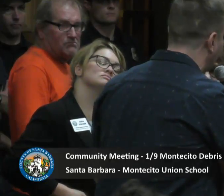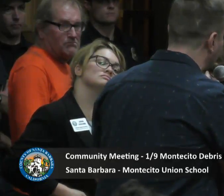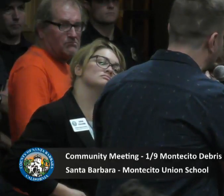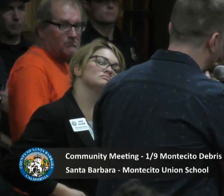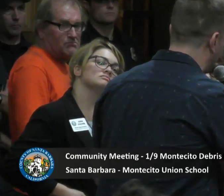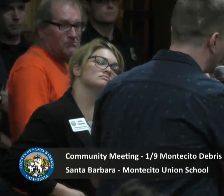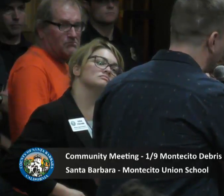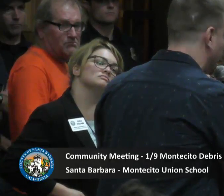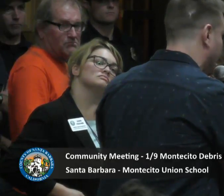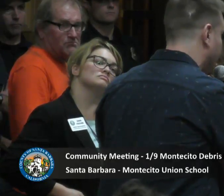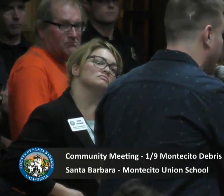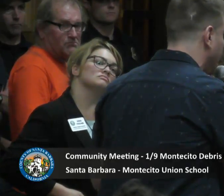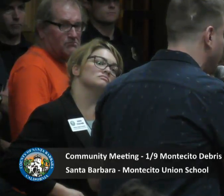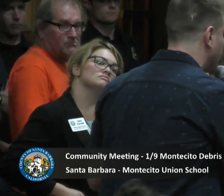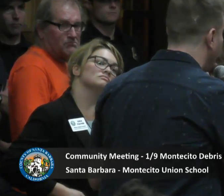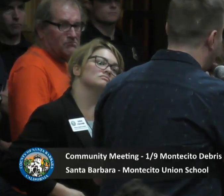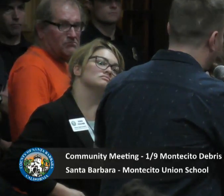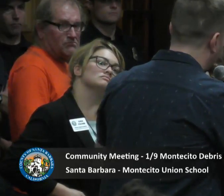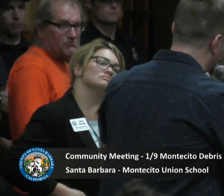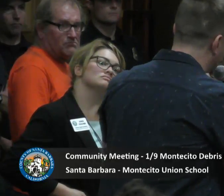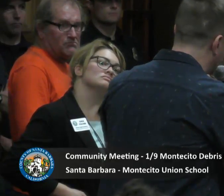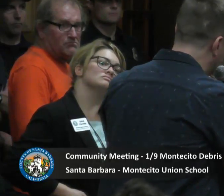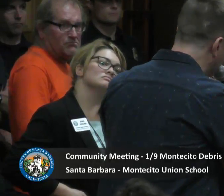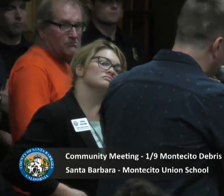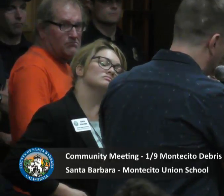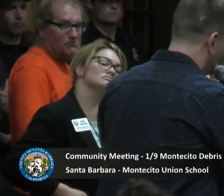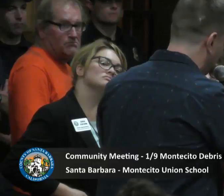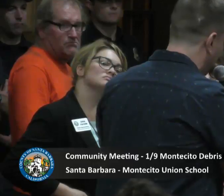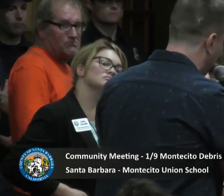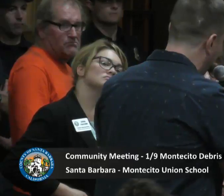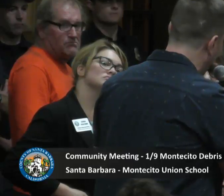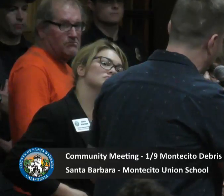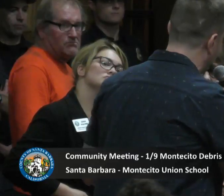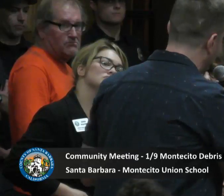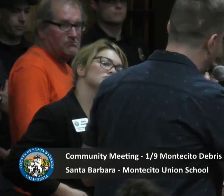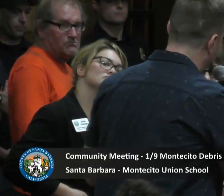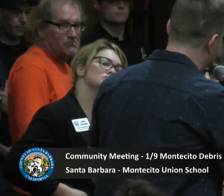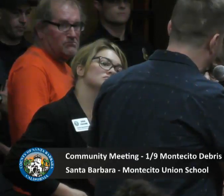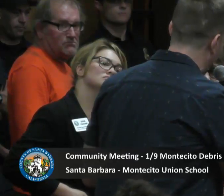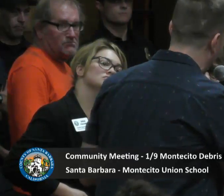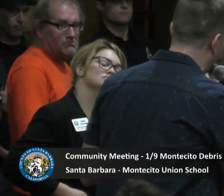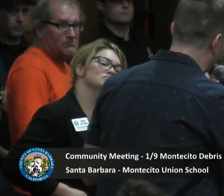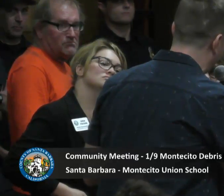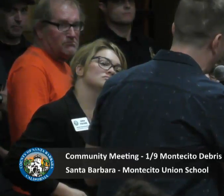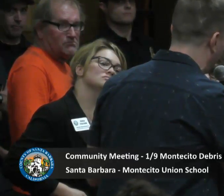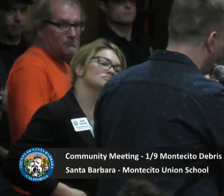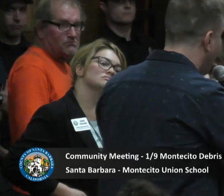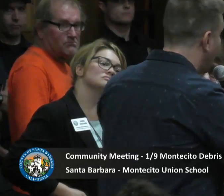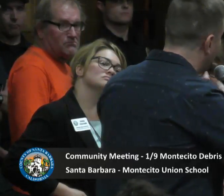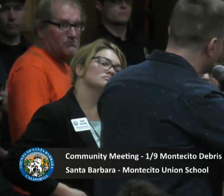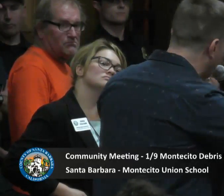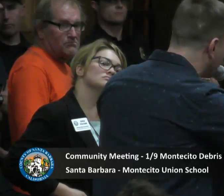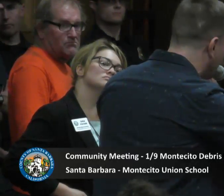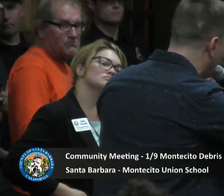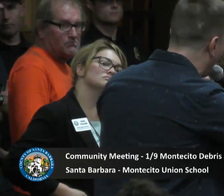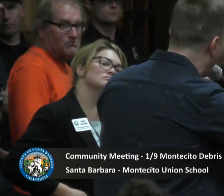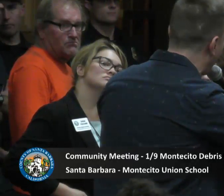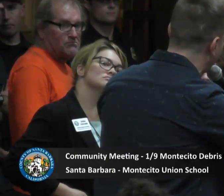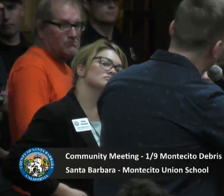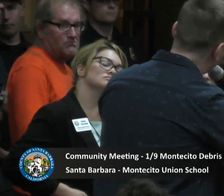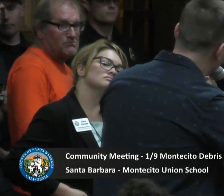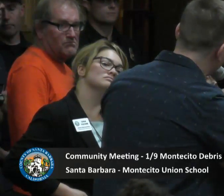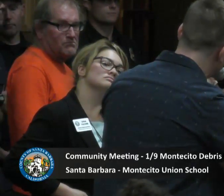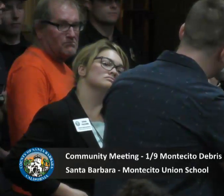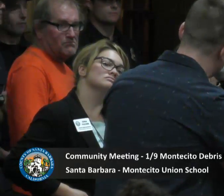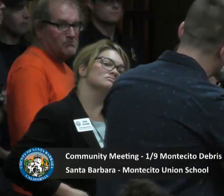the days and the scientists that studied this. I would like to see the inputs that they put of the rainwater fall. And I would like to know